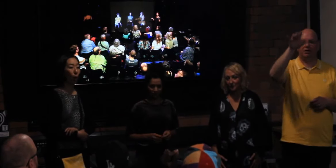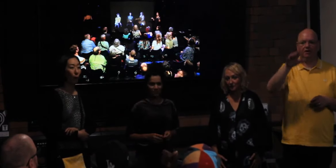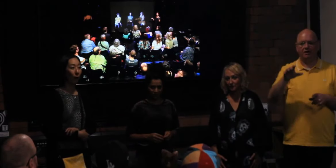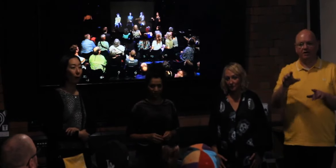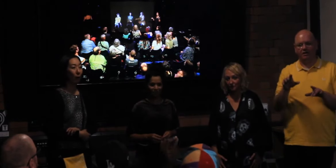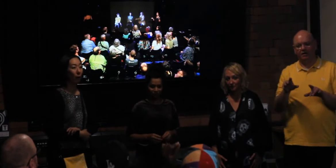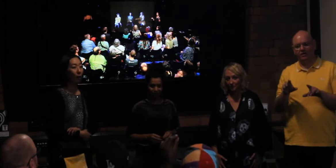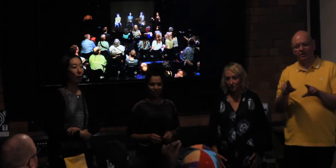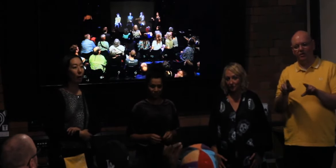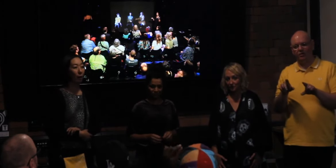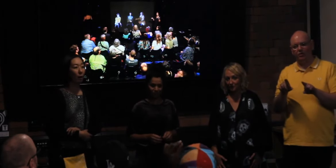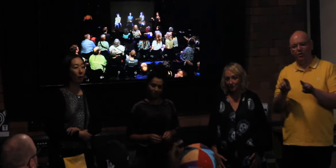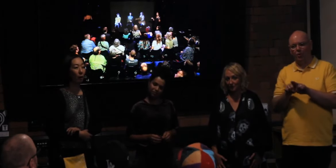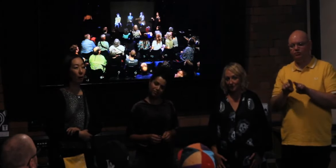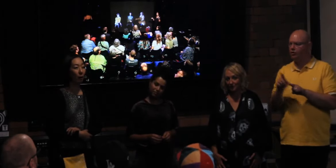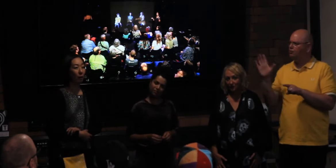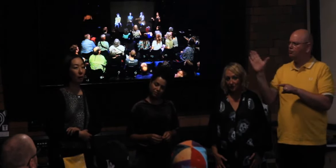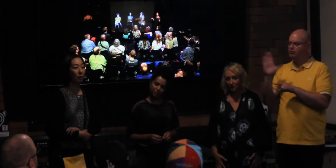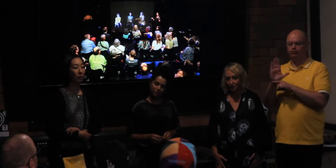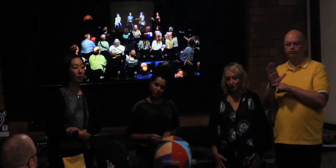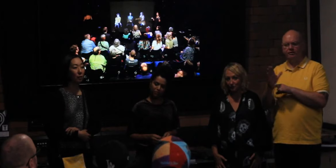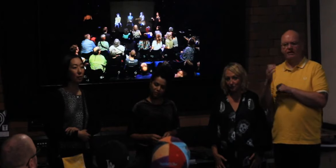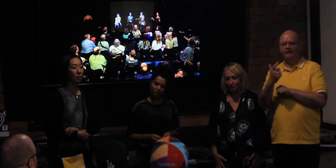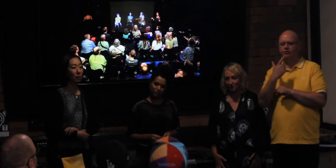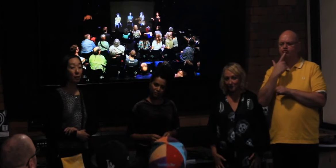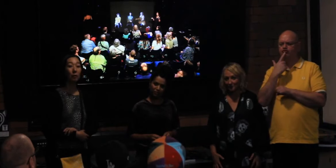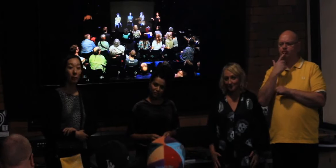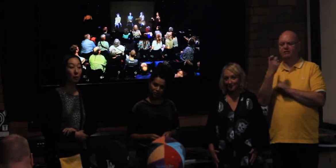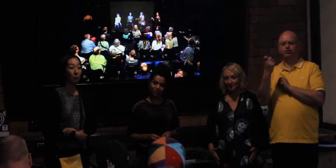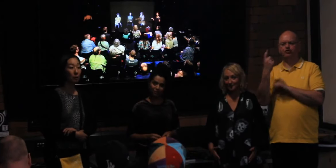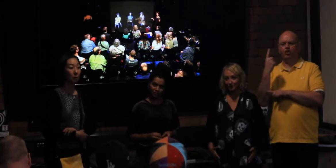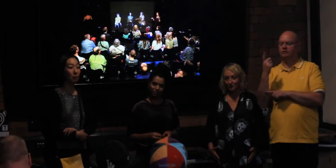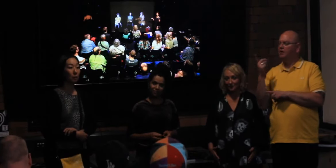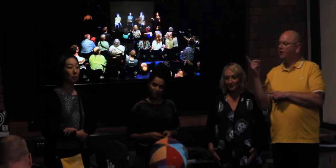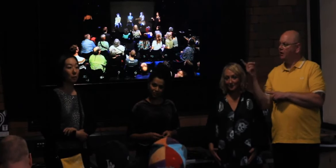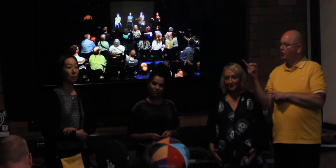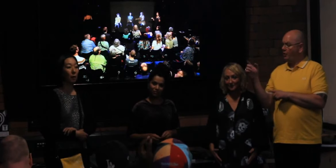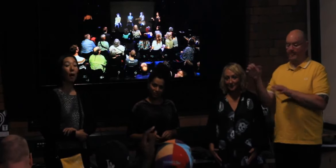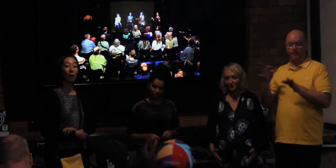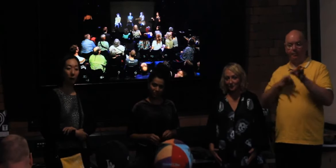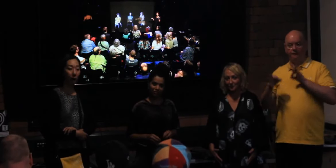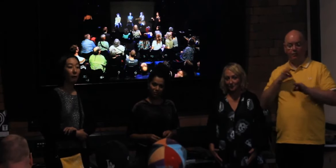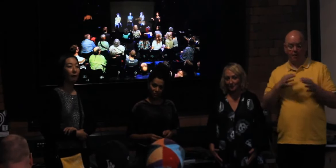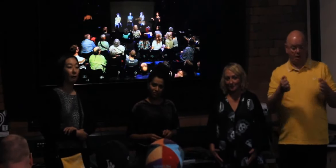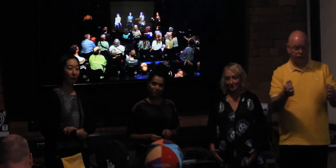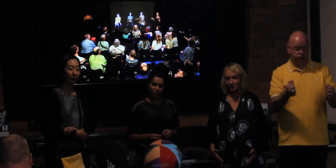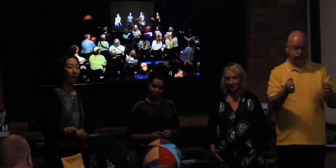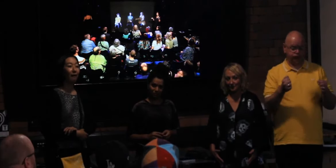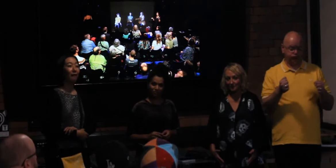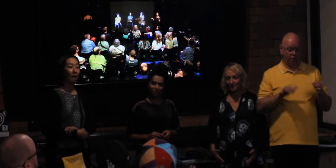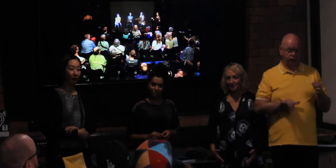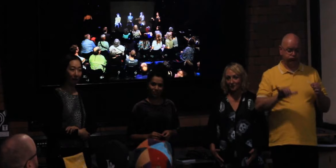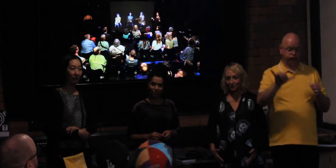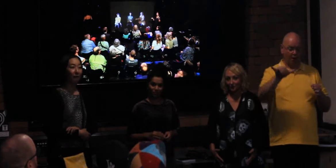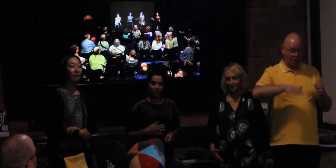maybe there's like a red dot on the screen. So then there's the pull up that's done in the performance, and then there's a red dot, and all of